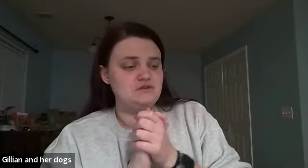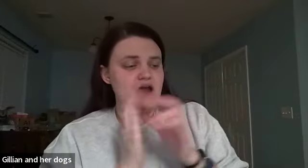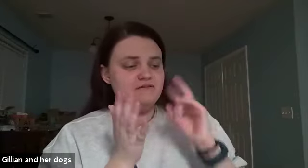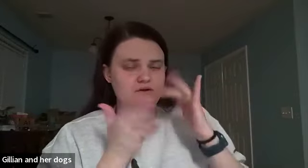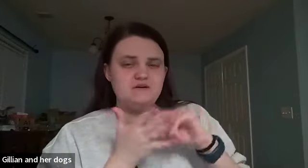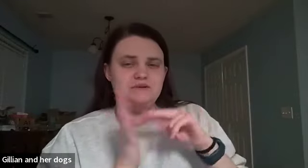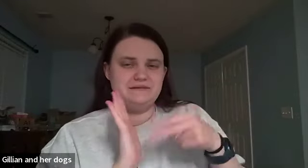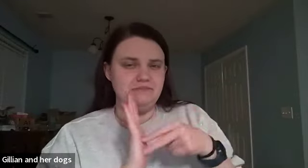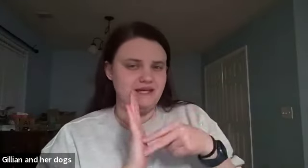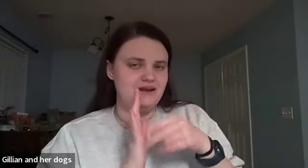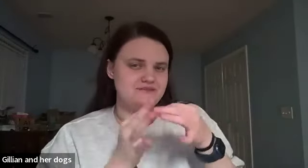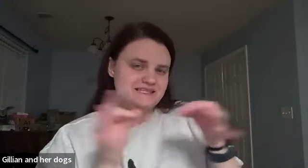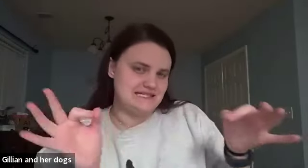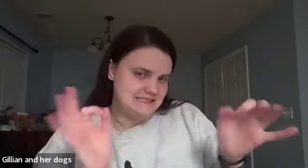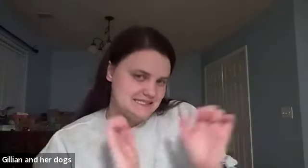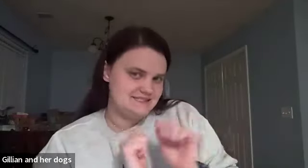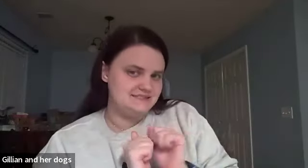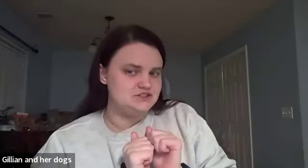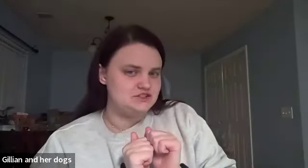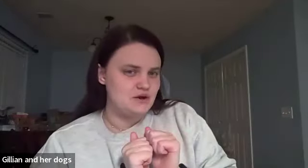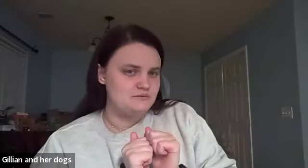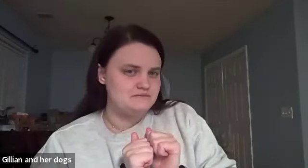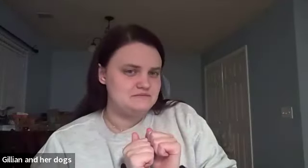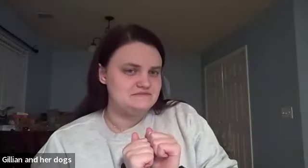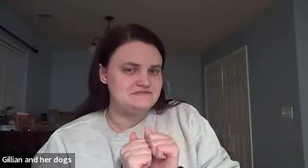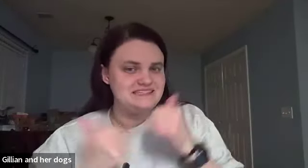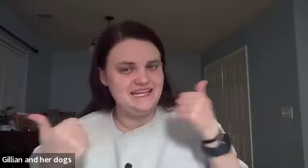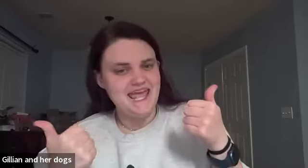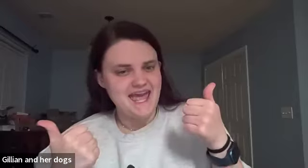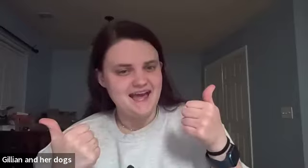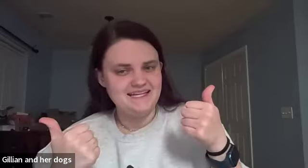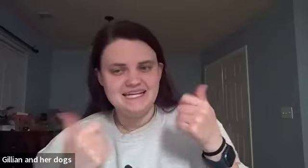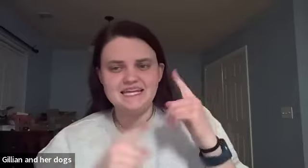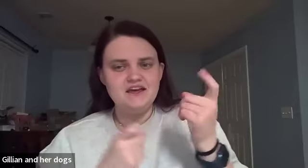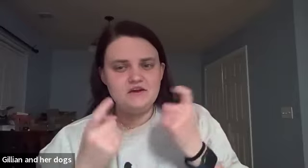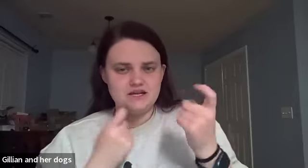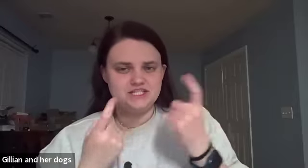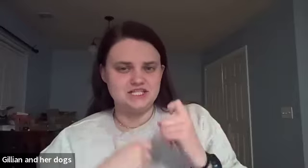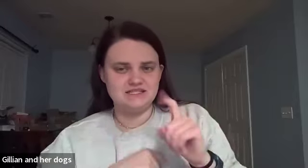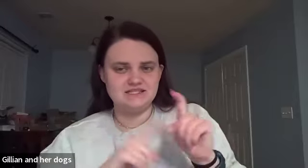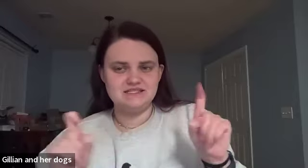You got to focus on what's the meaning of the sentence. So, yeah. Any other questions?